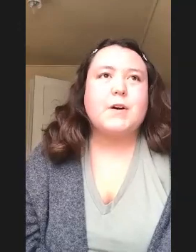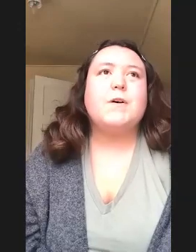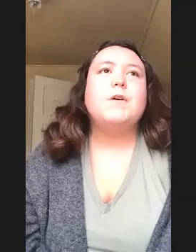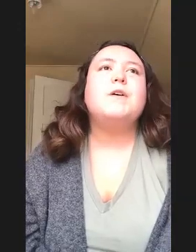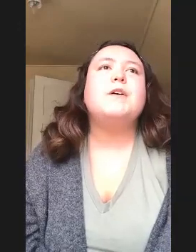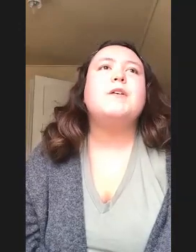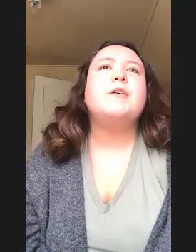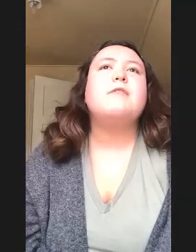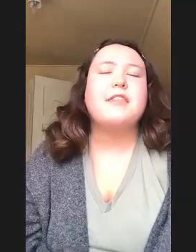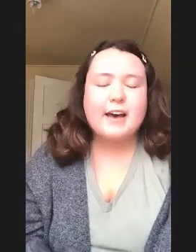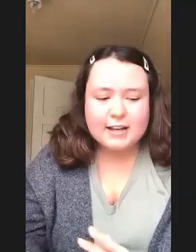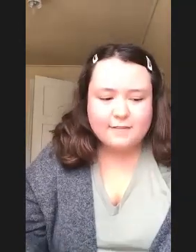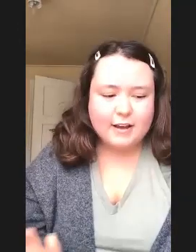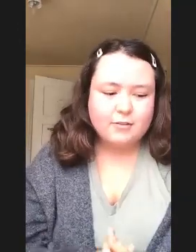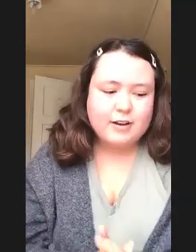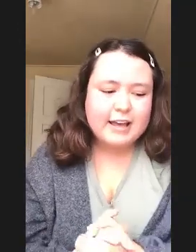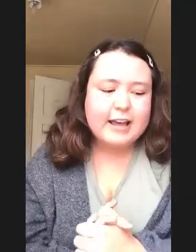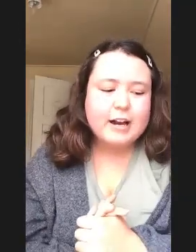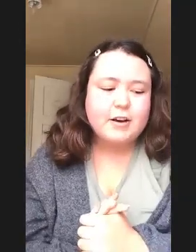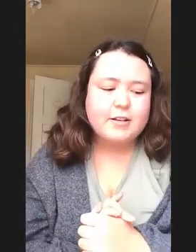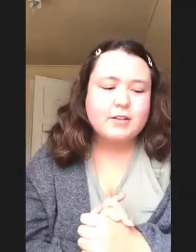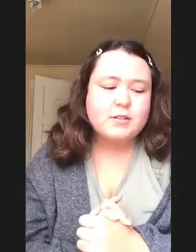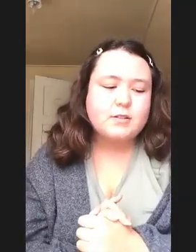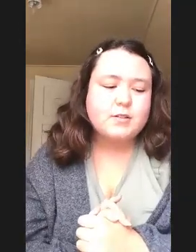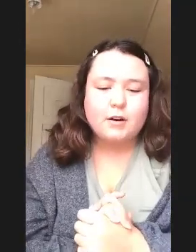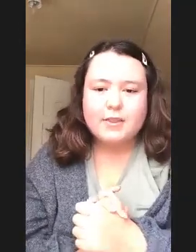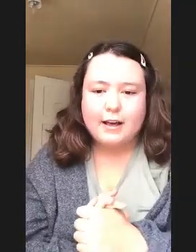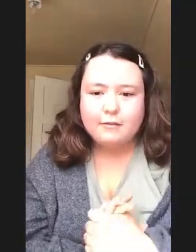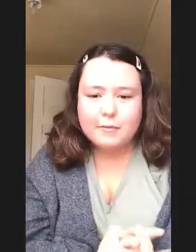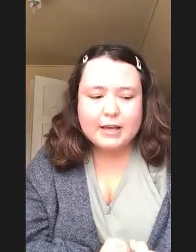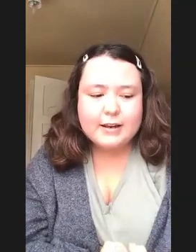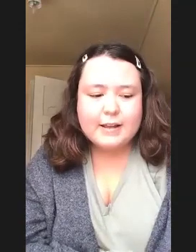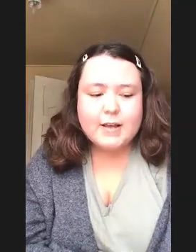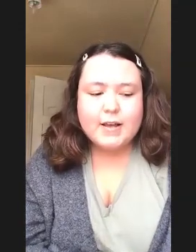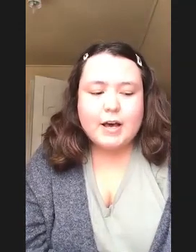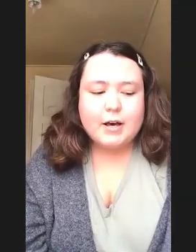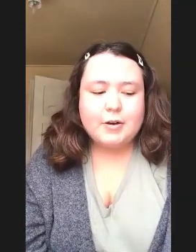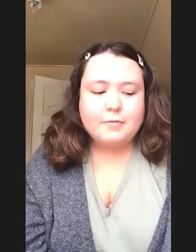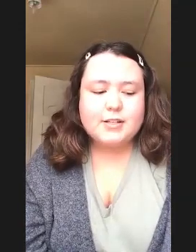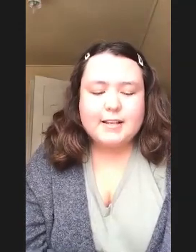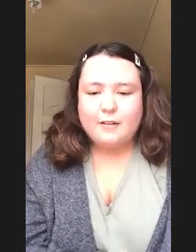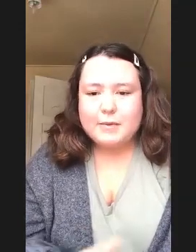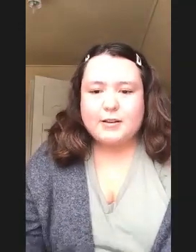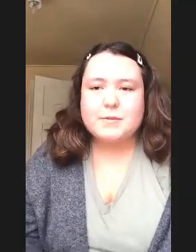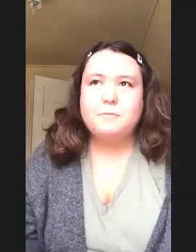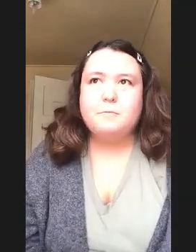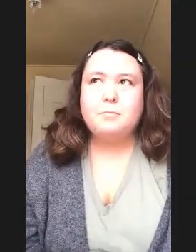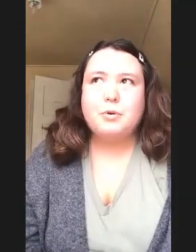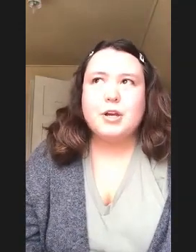So with that kind of out the way, I kind of want to start with the alphabet because the alphabet is